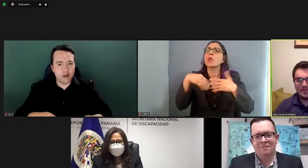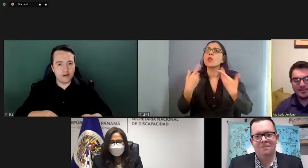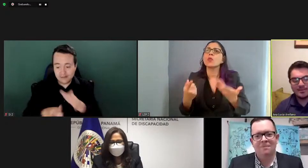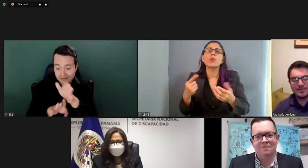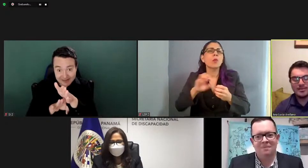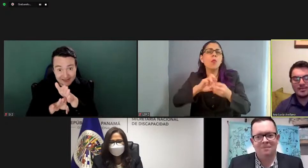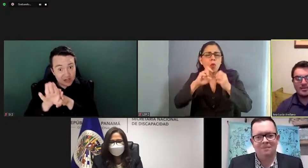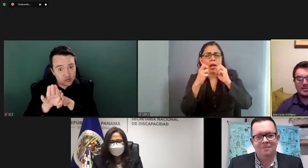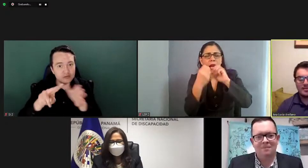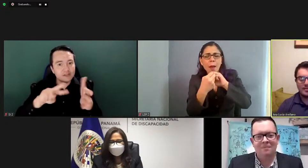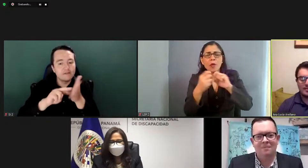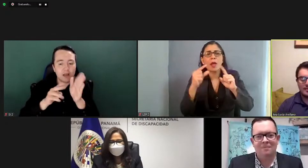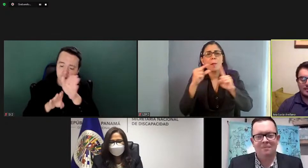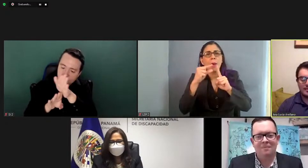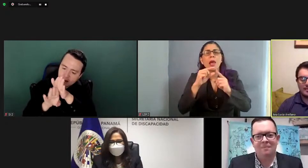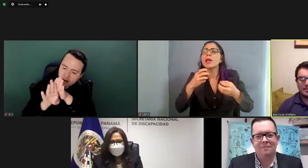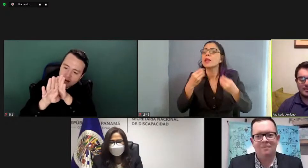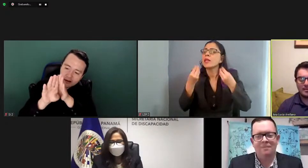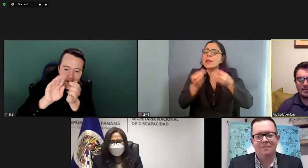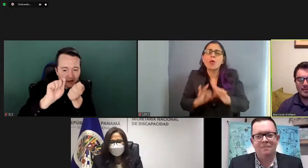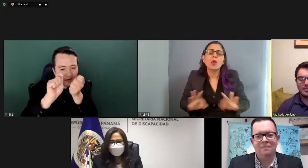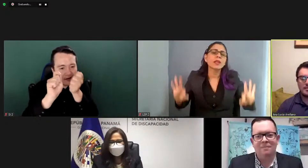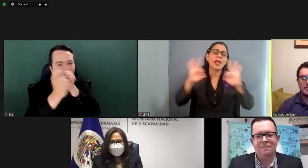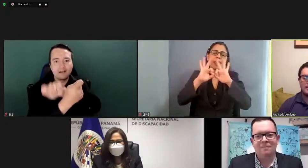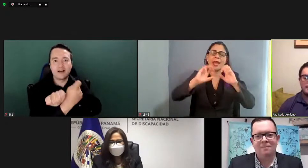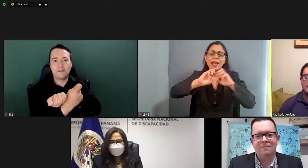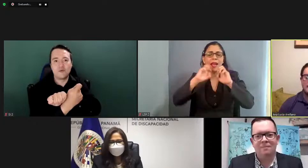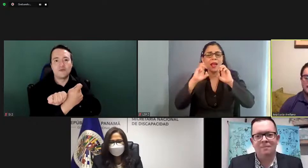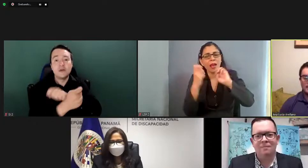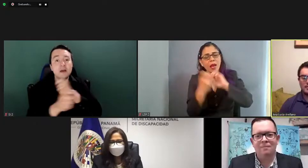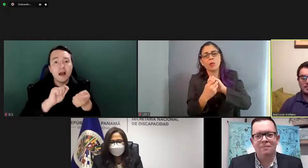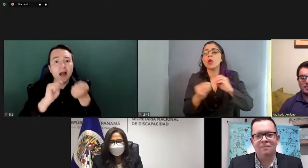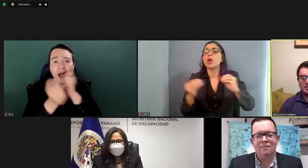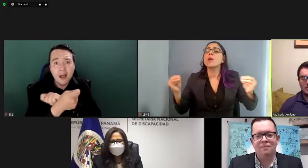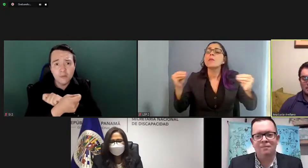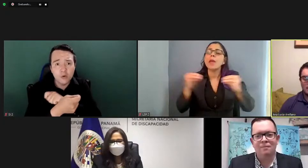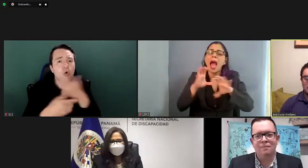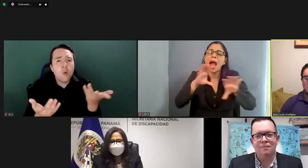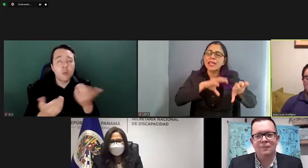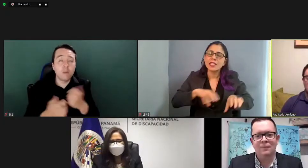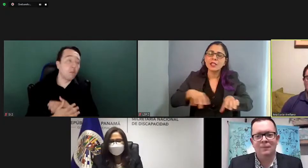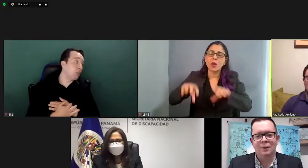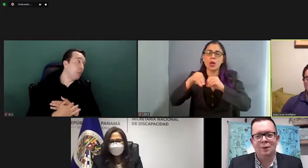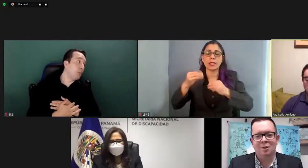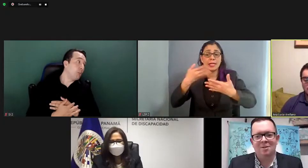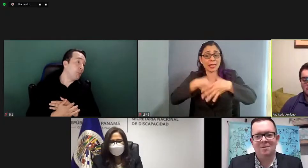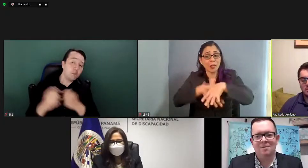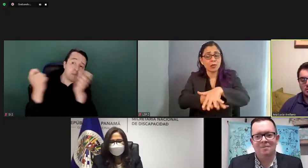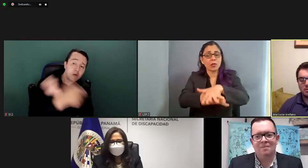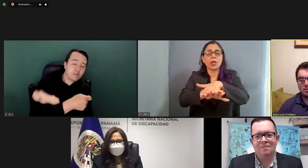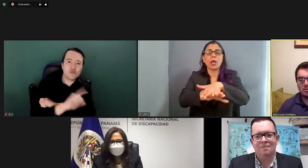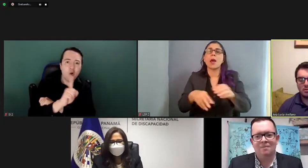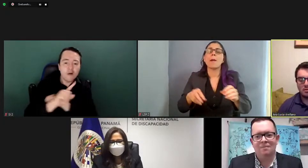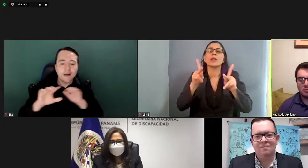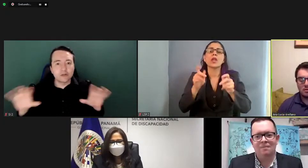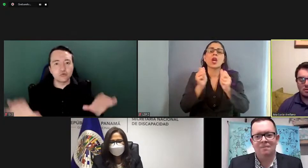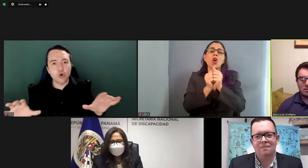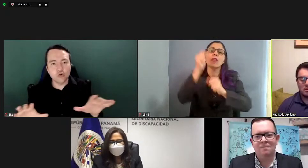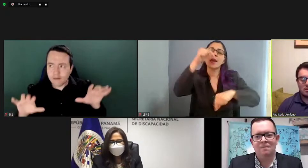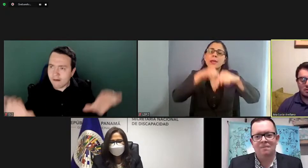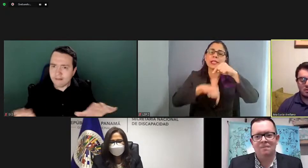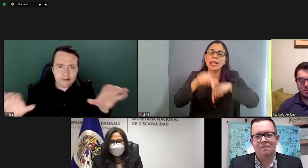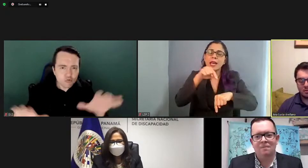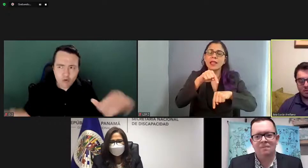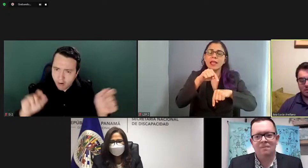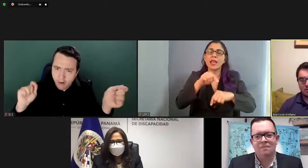development is a synonym of change and we can now have change without actions the inclusion of